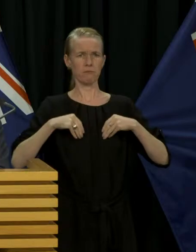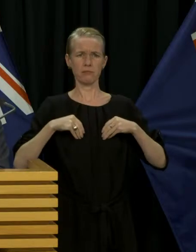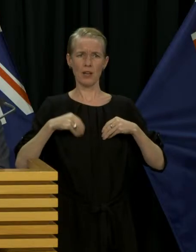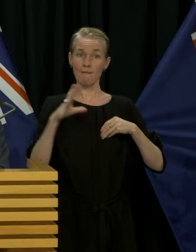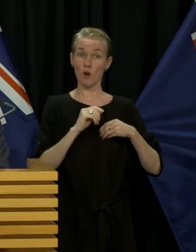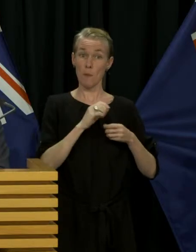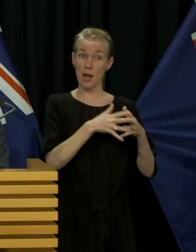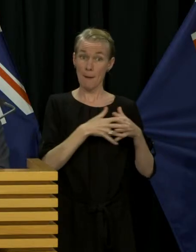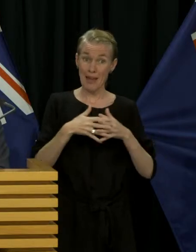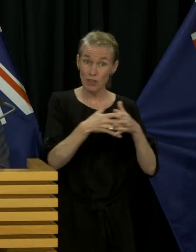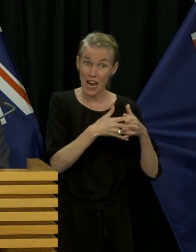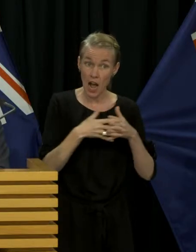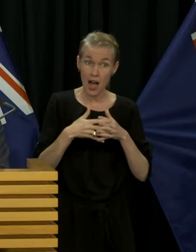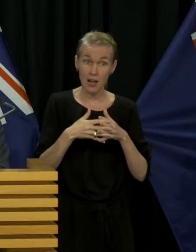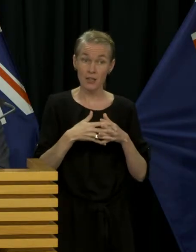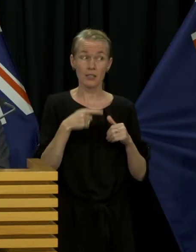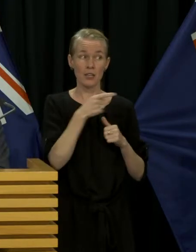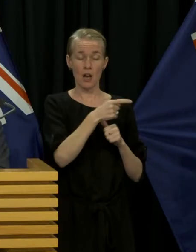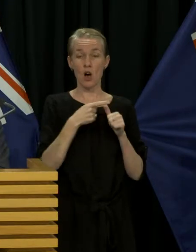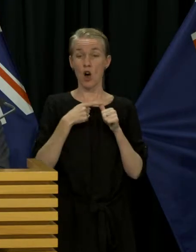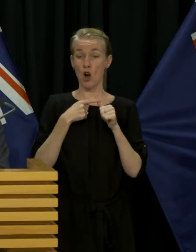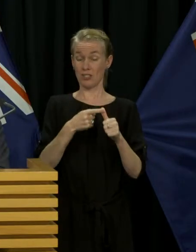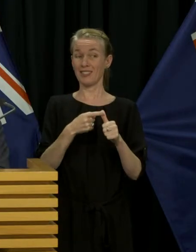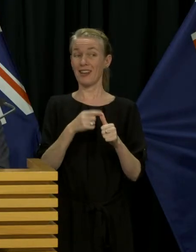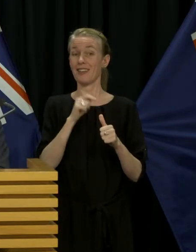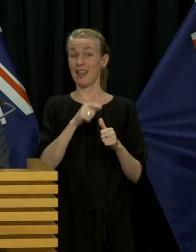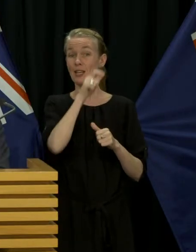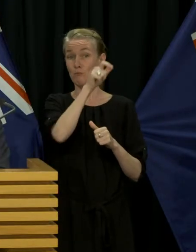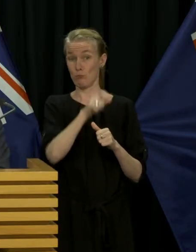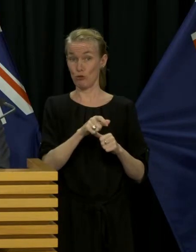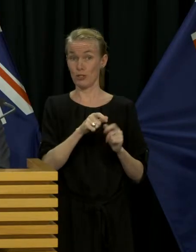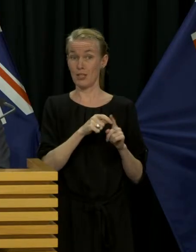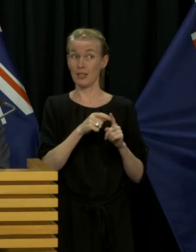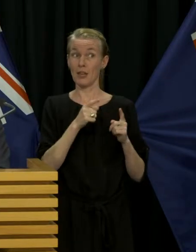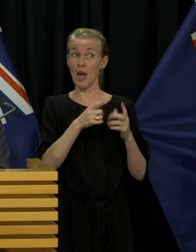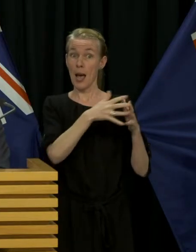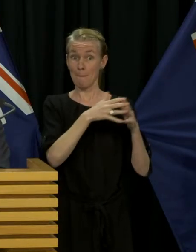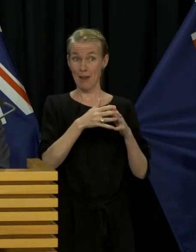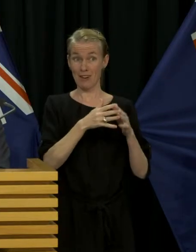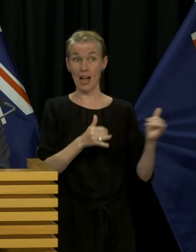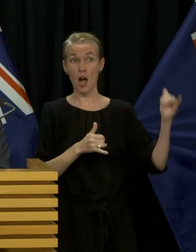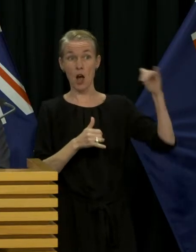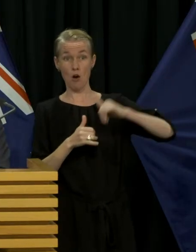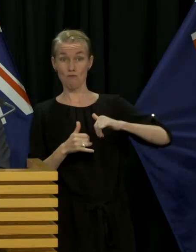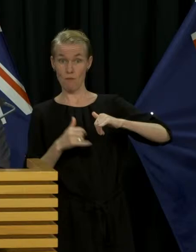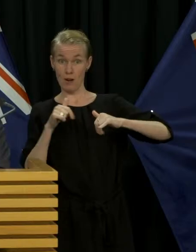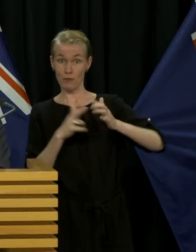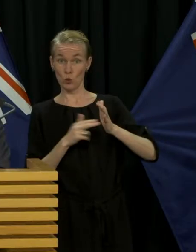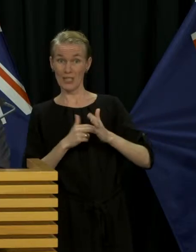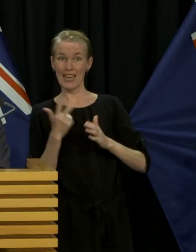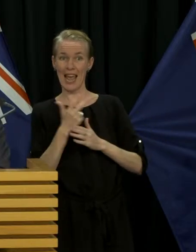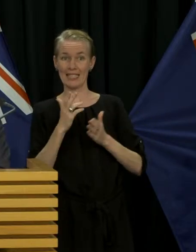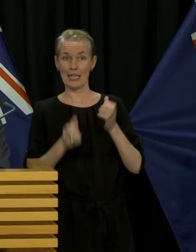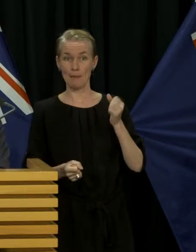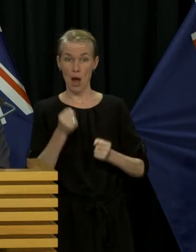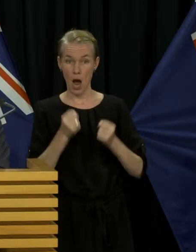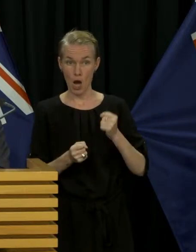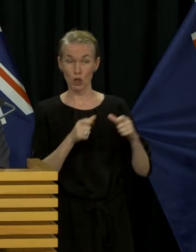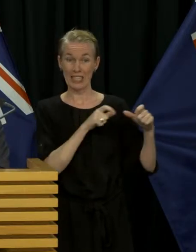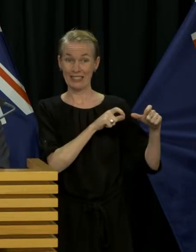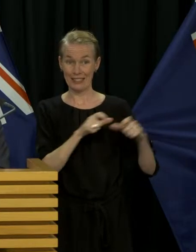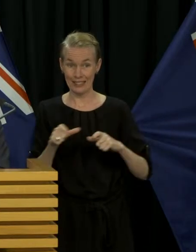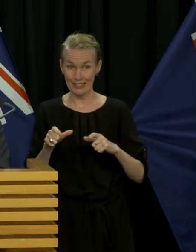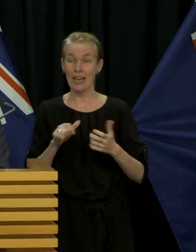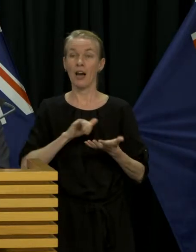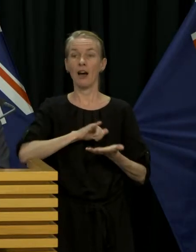it is helpful to know that the person was in the USA, arrived in New Zealand the 18th of March, spent some months here, and has just left the